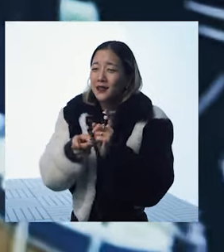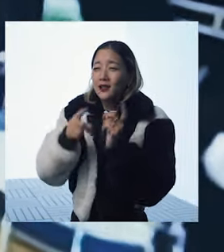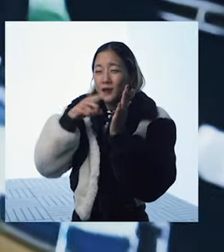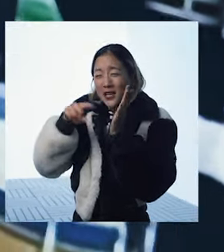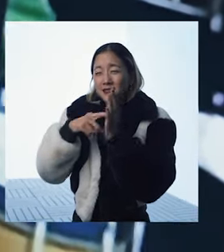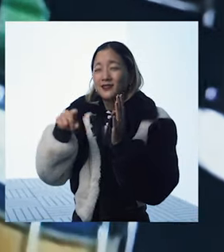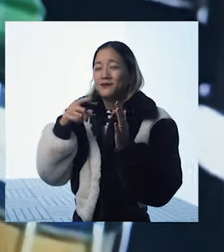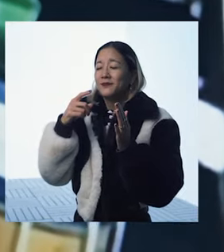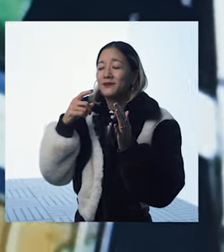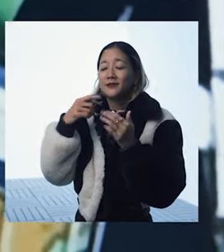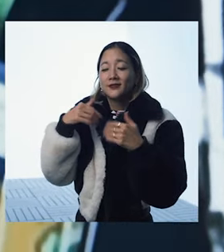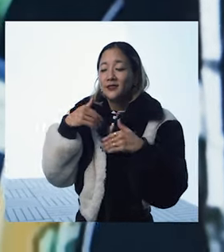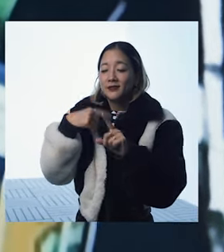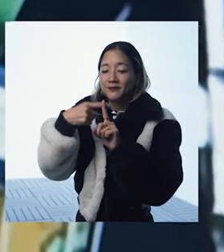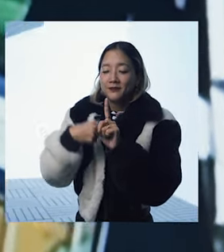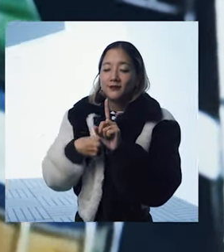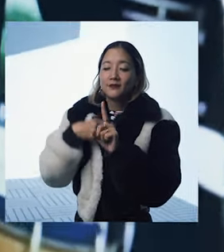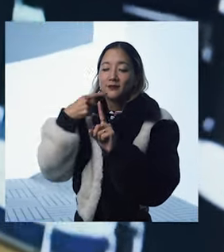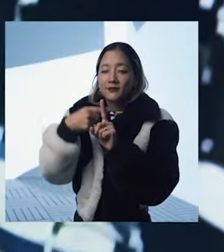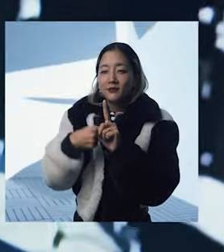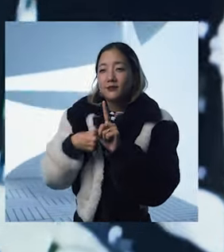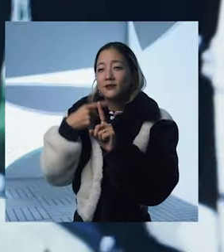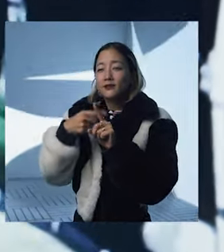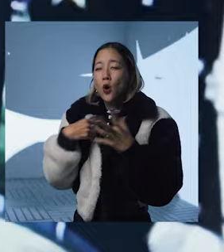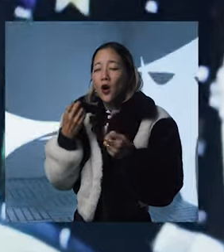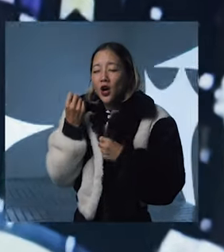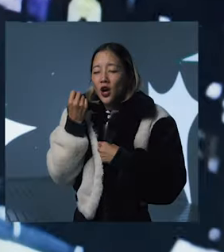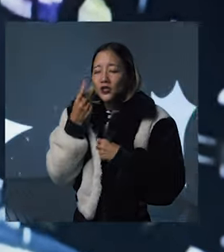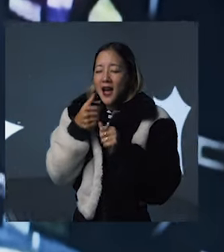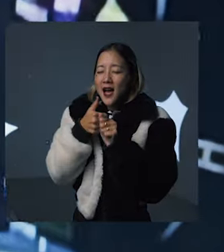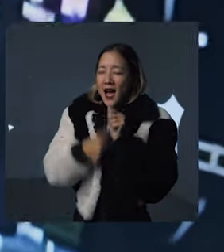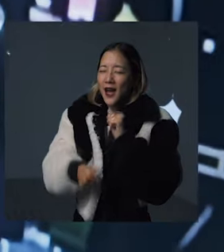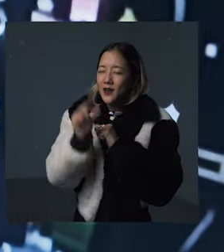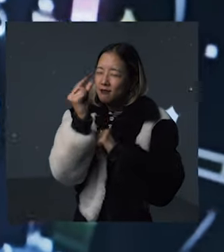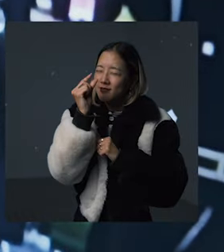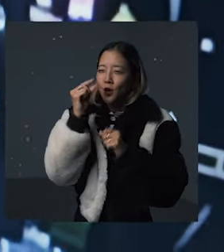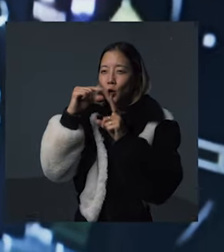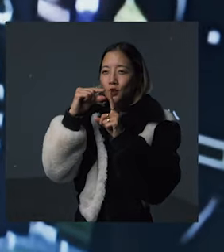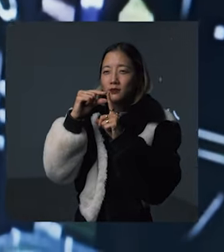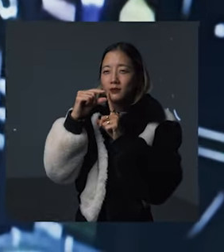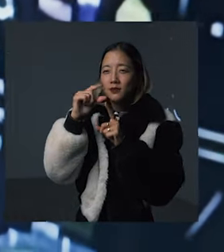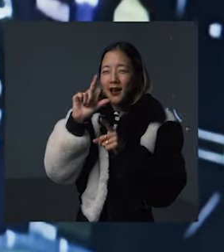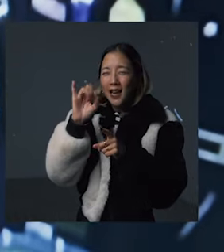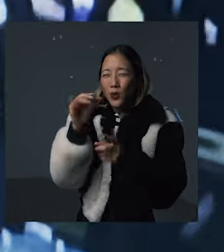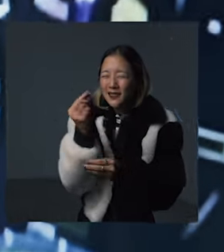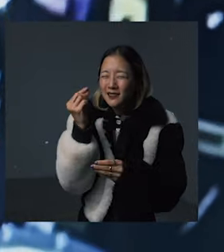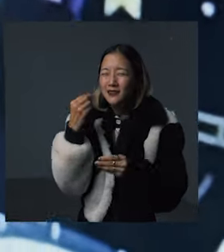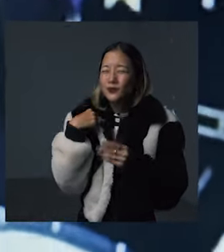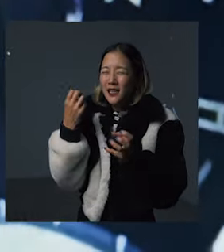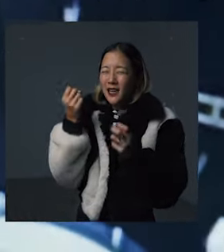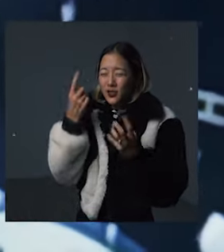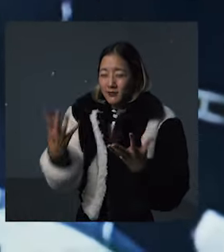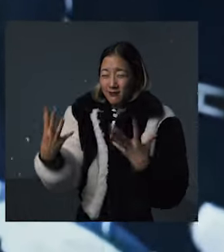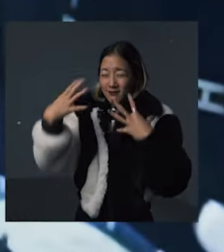But the experience of being on such a global platform to produce a translation took me months of